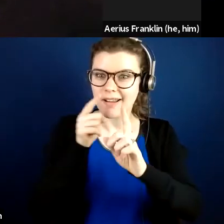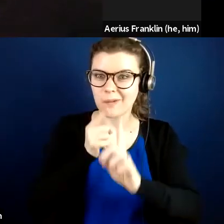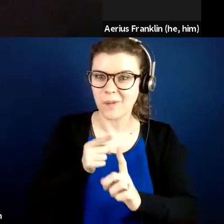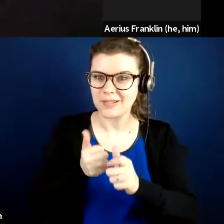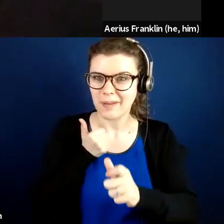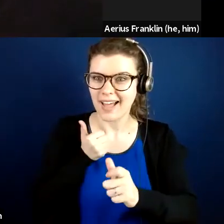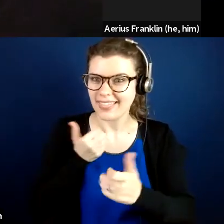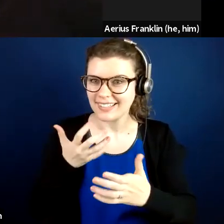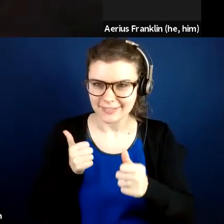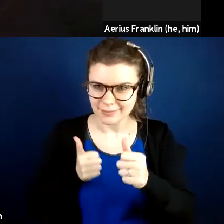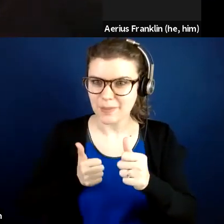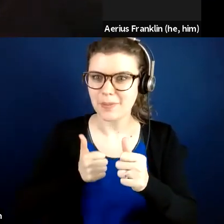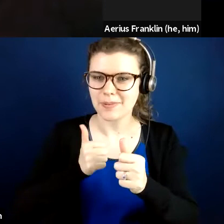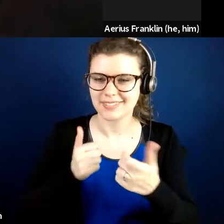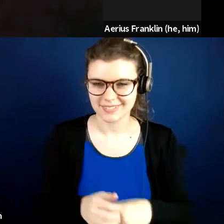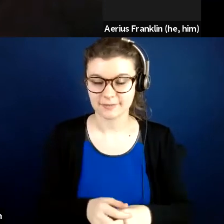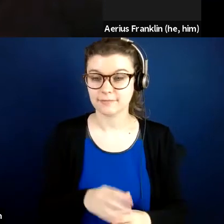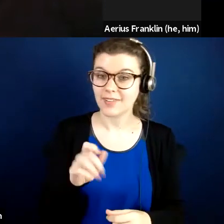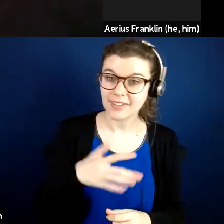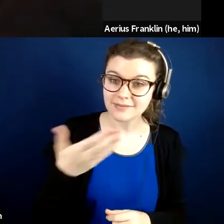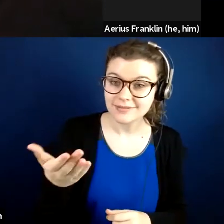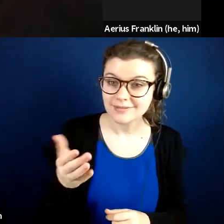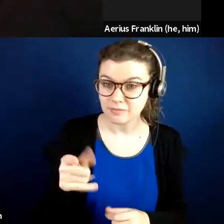Arius, get the next category.